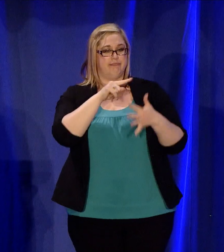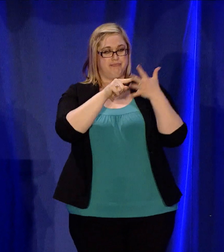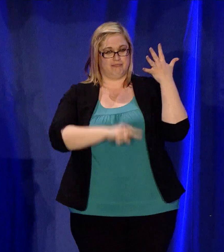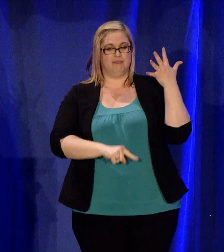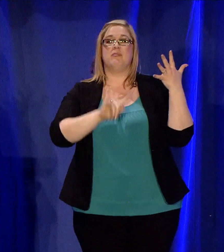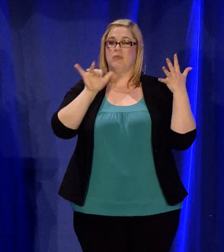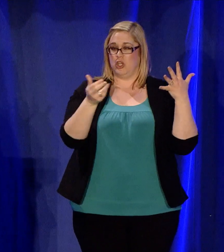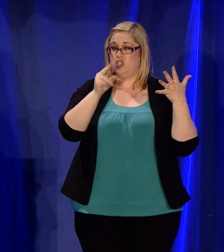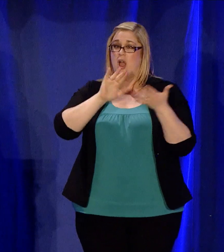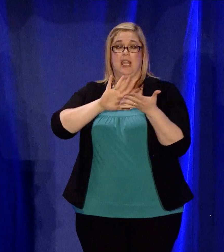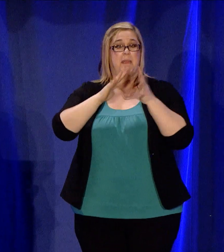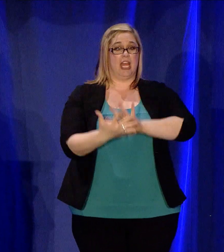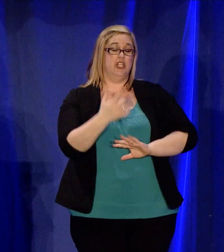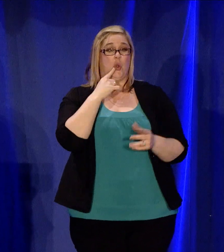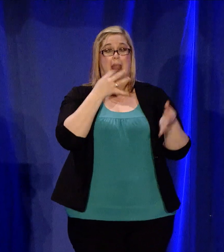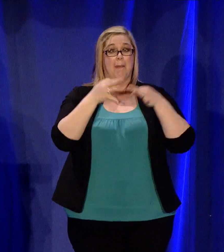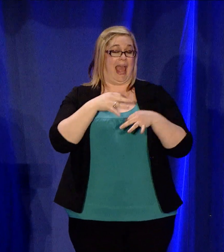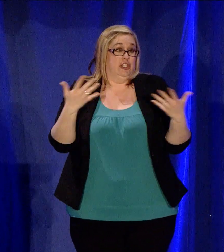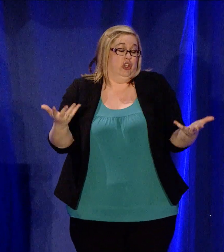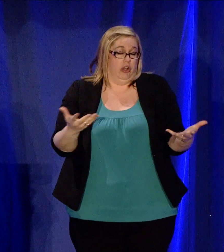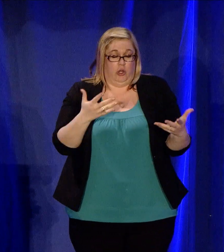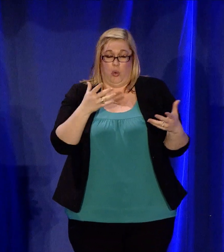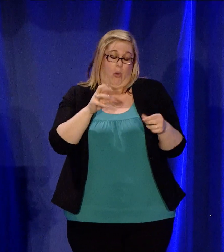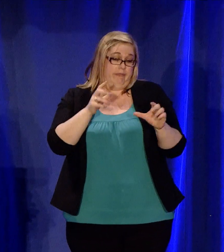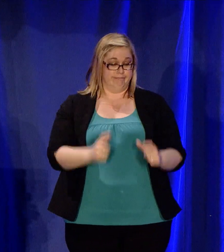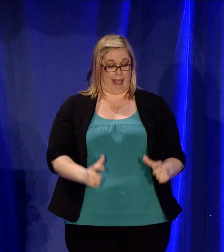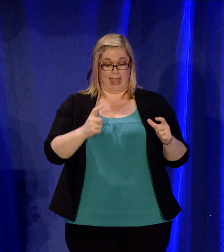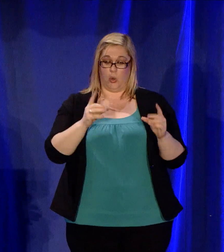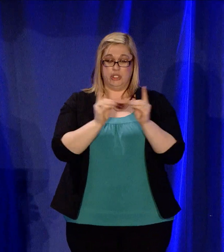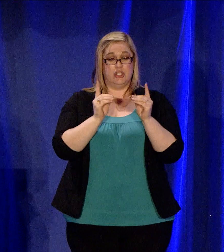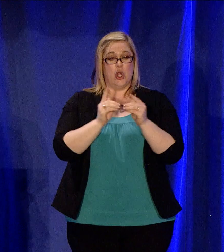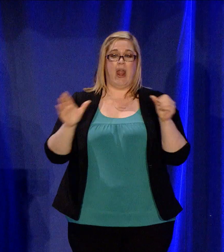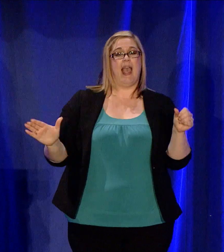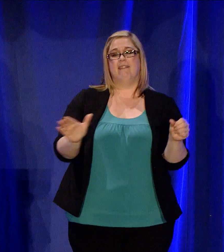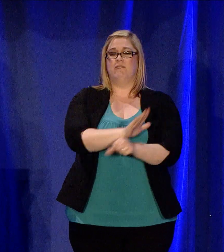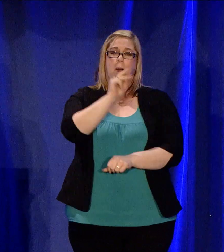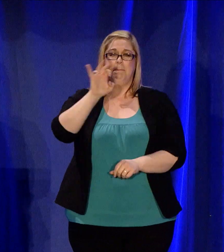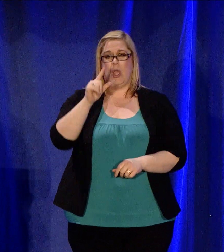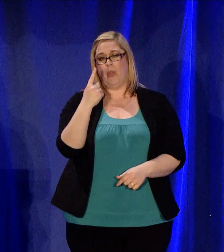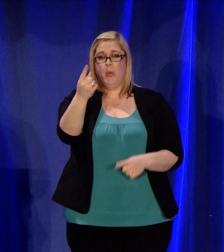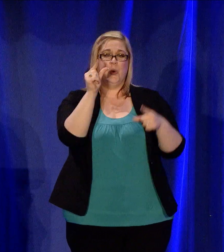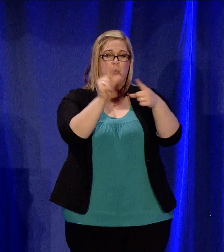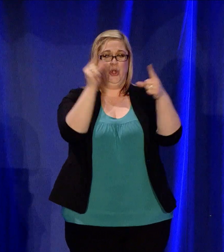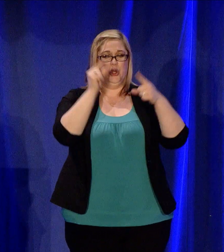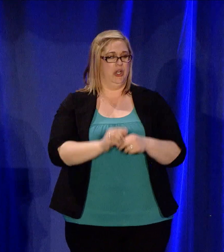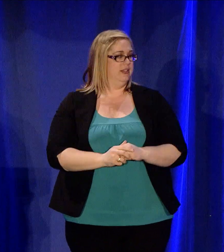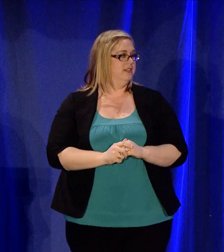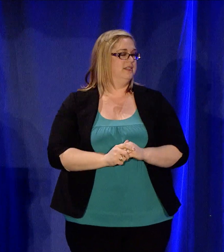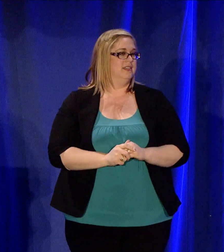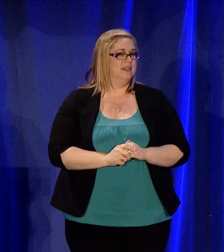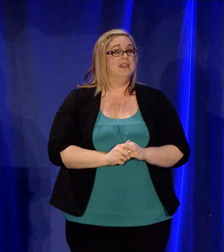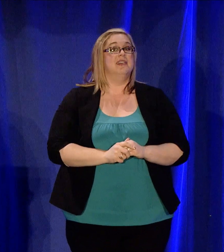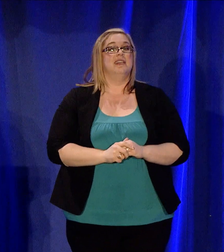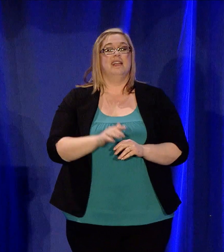John can turn it into an appetizer, an entree, dessert, or a full 6-course meal. So it is